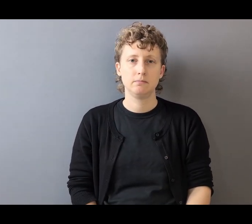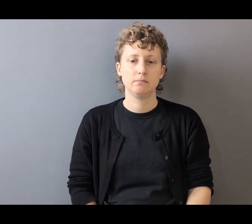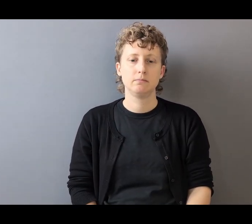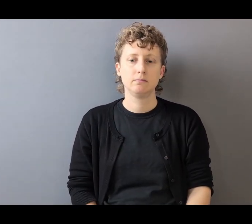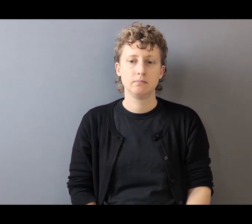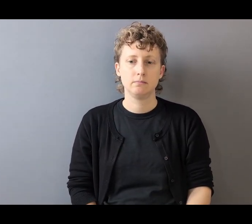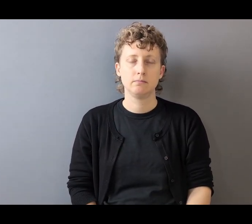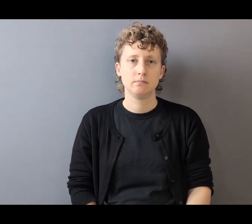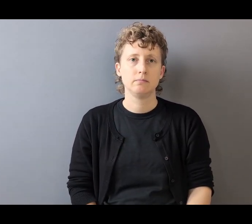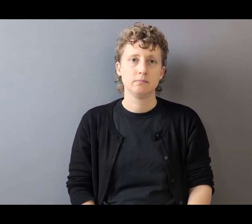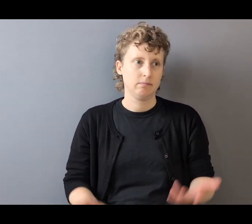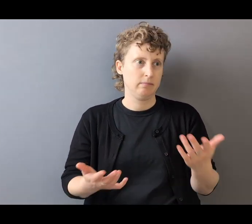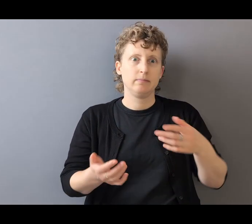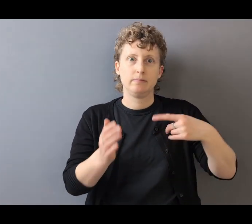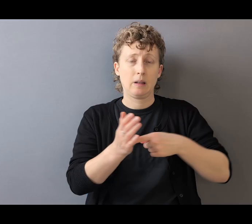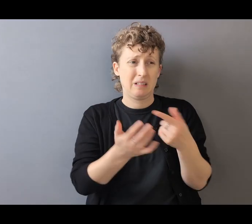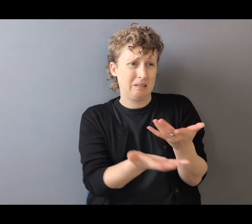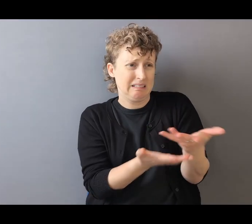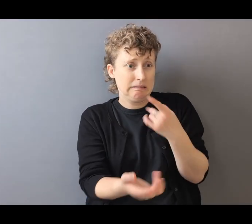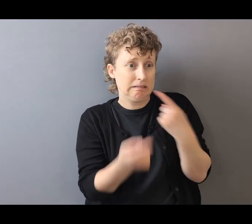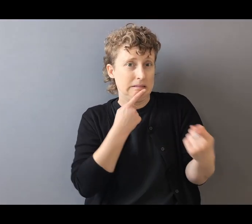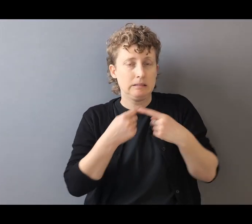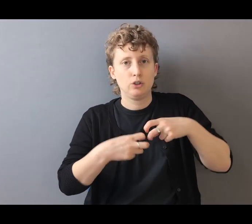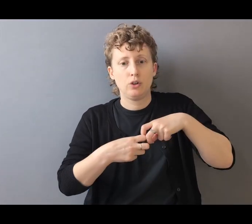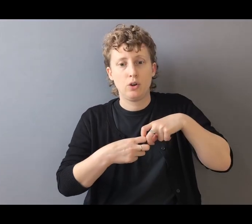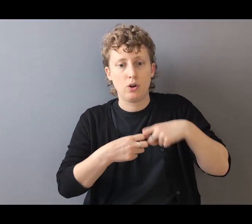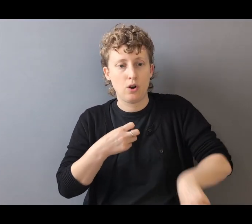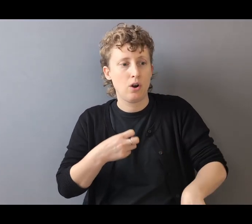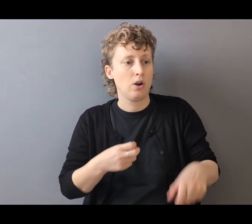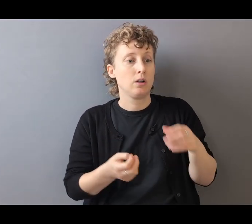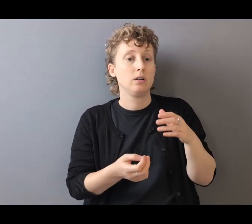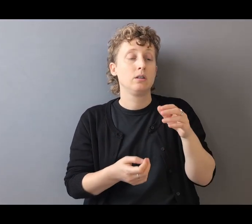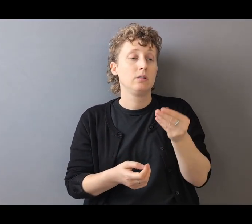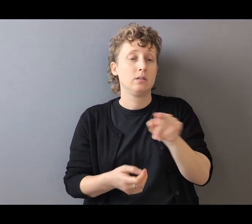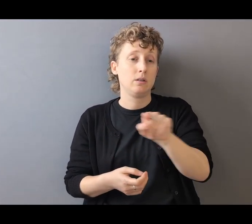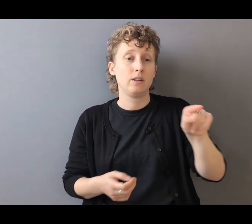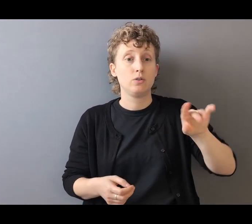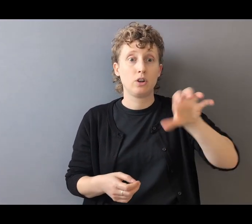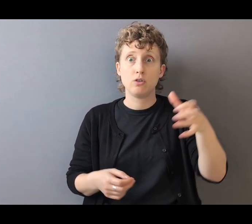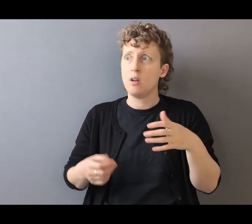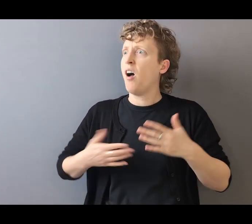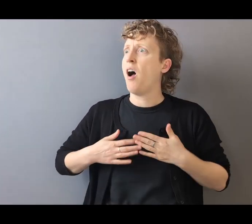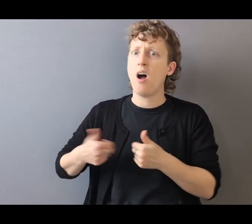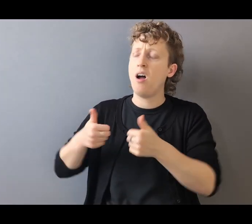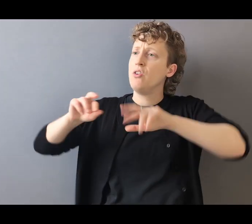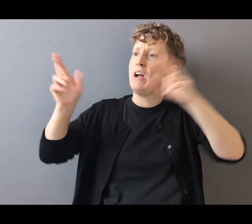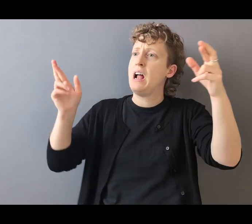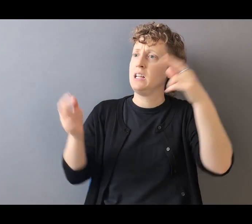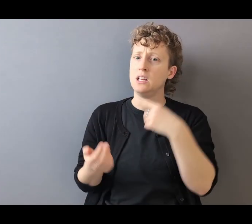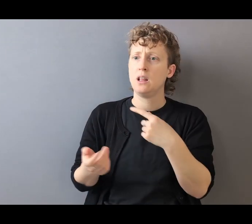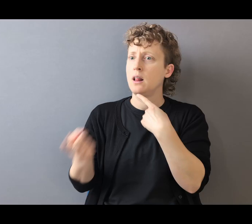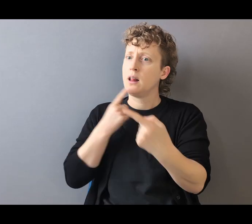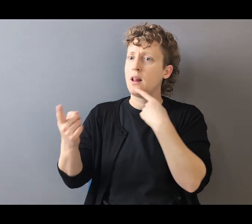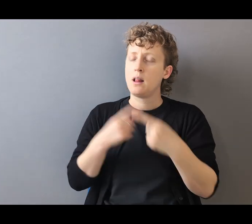are really hard to have with some of the member states. And it's the same thing in some of the member states. We have only 1 or 2 members. So, I mean, we are not very strong in all